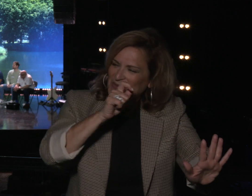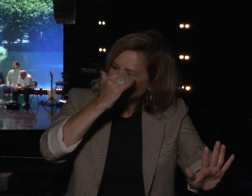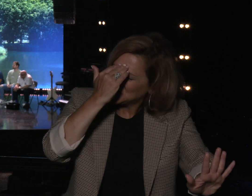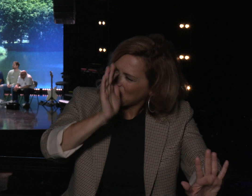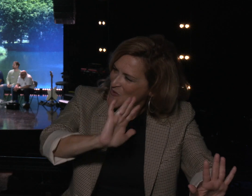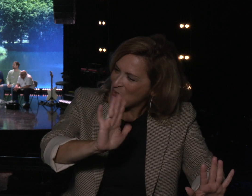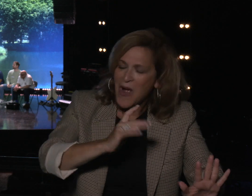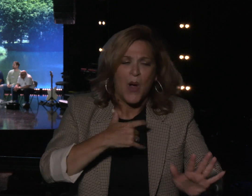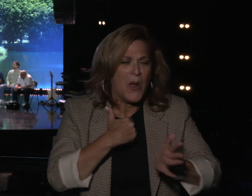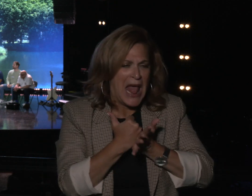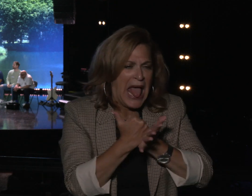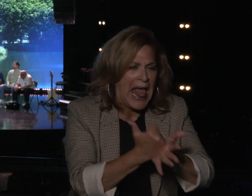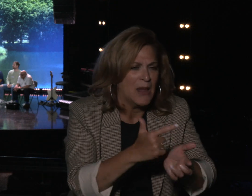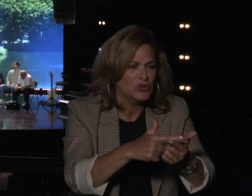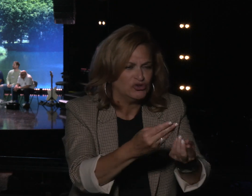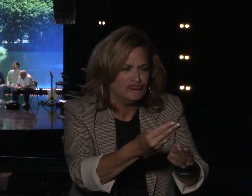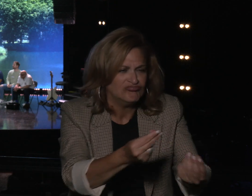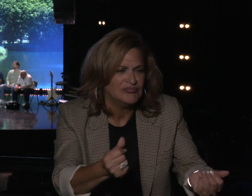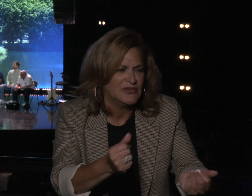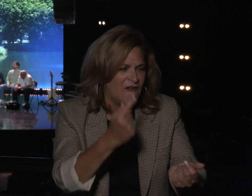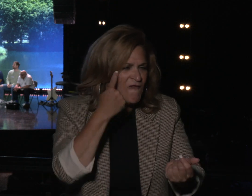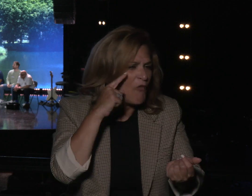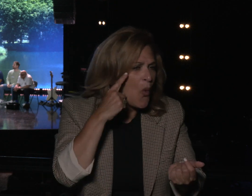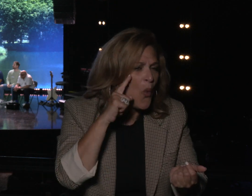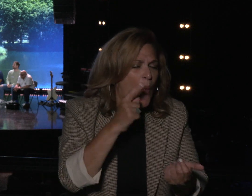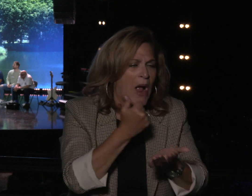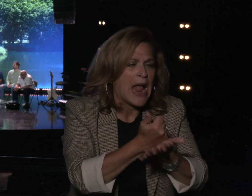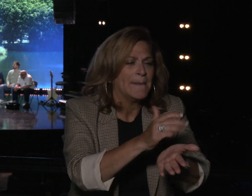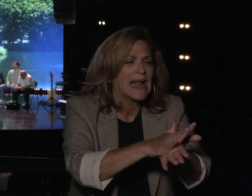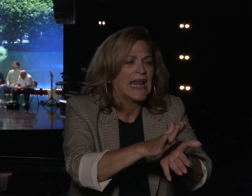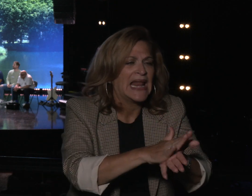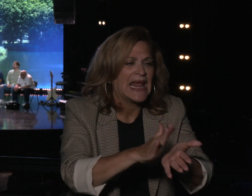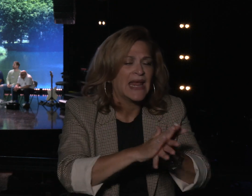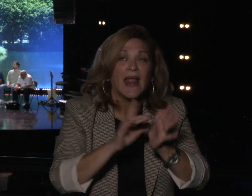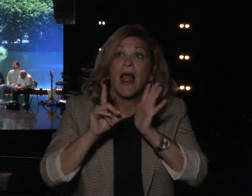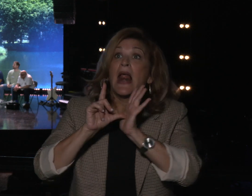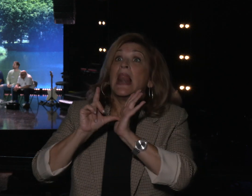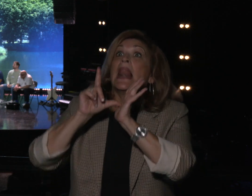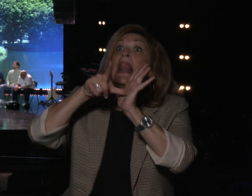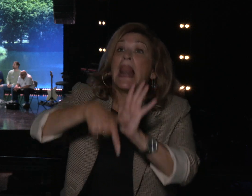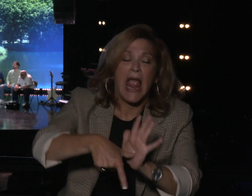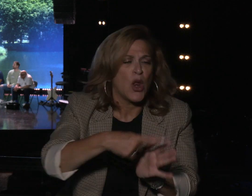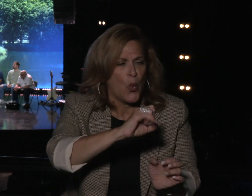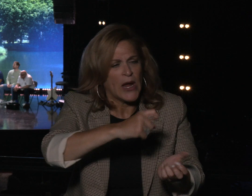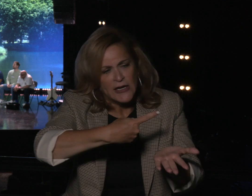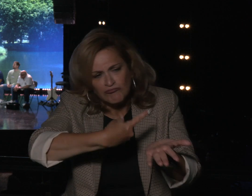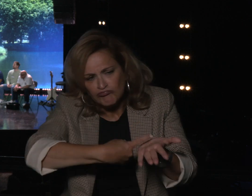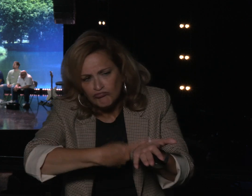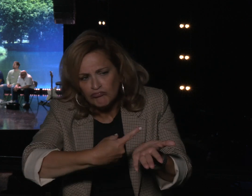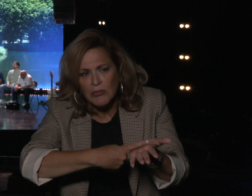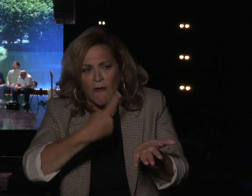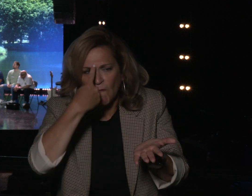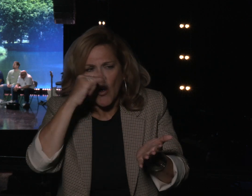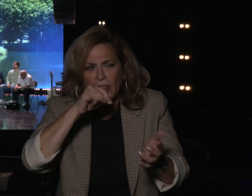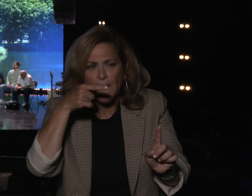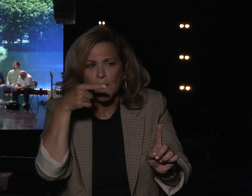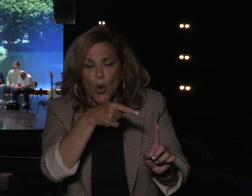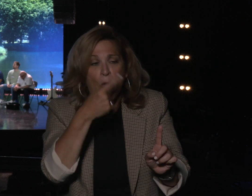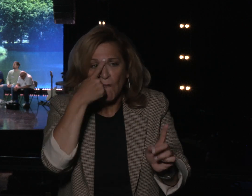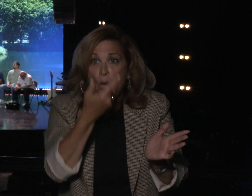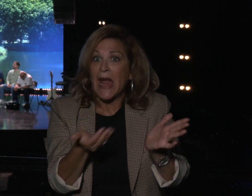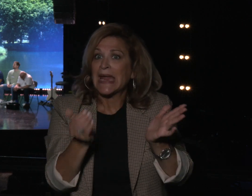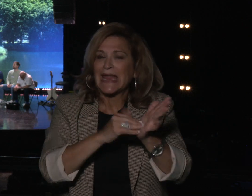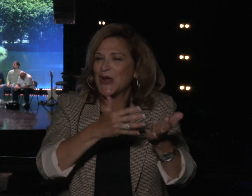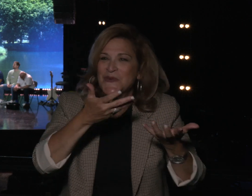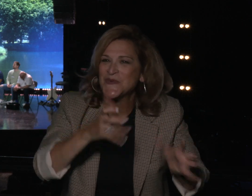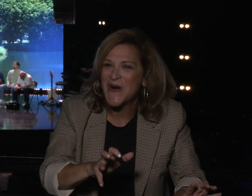of it. I just want them to be clean. We can deal with all the other stuff later to make sure that it doesn't happen again. But for right now, I just want